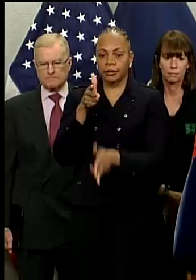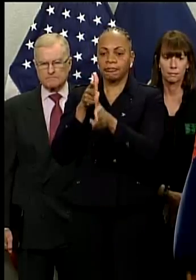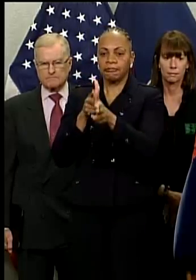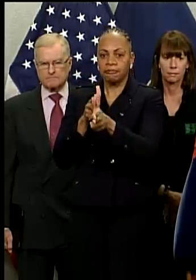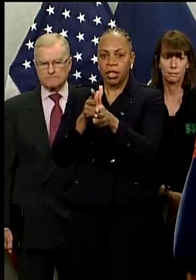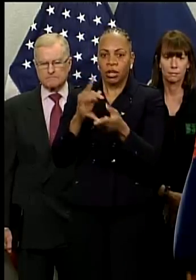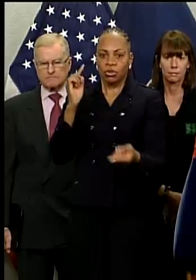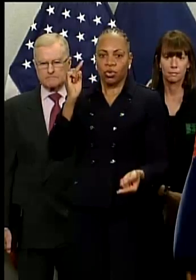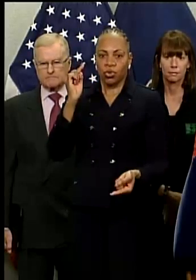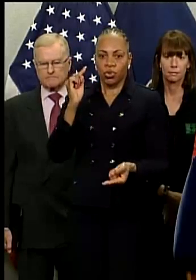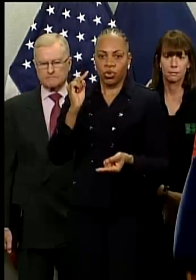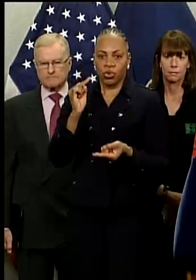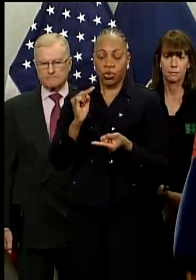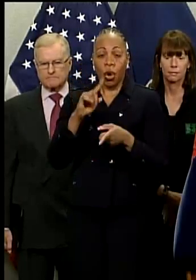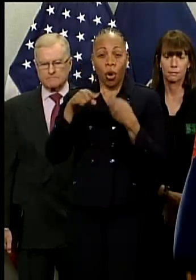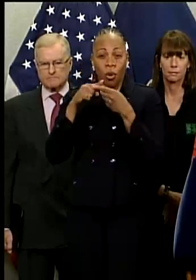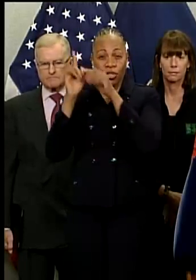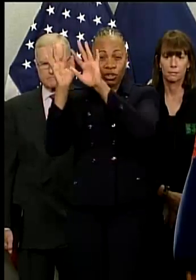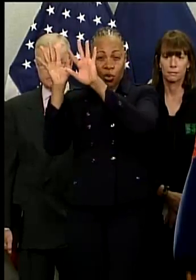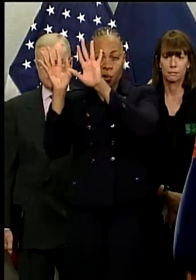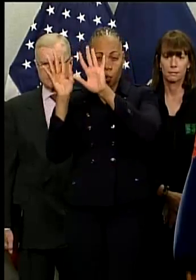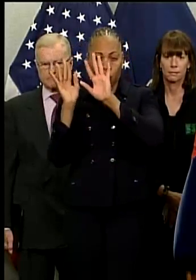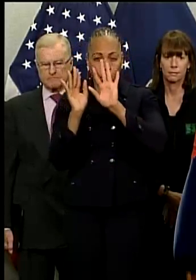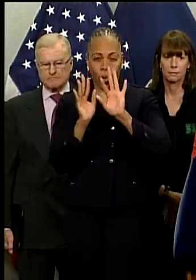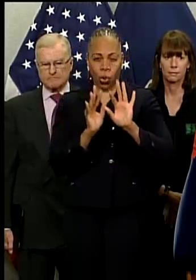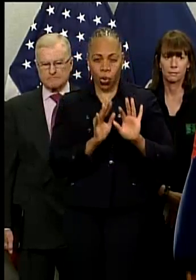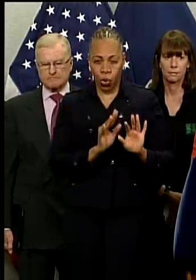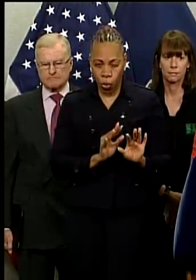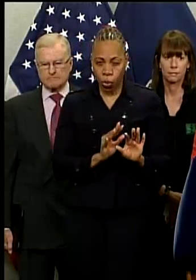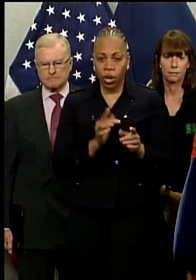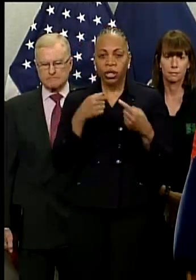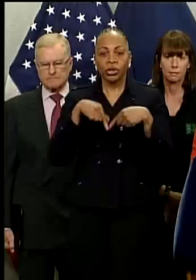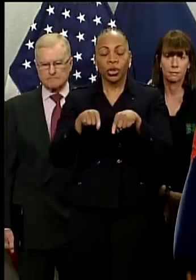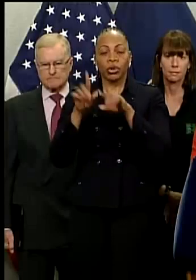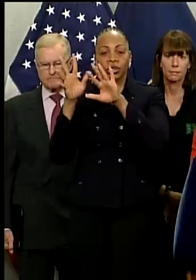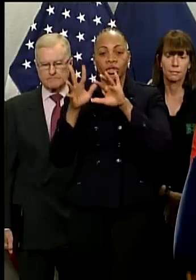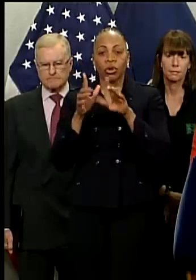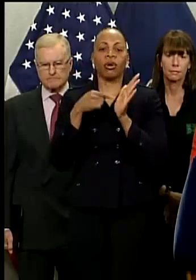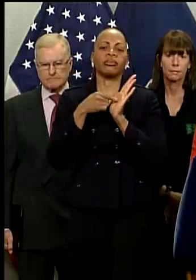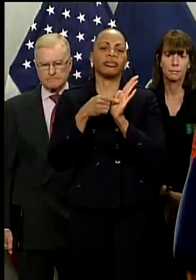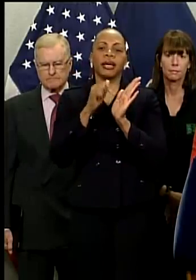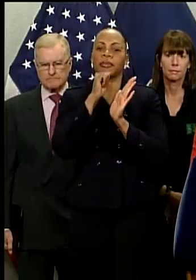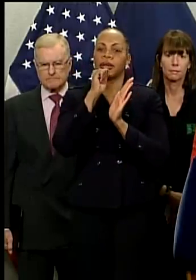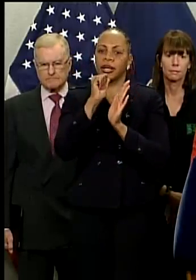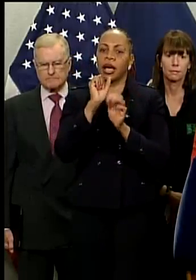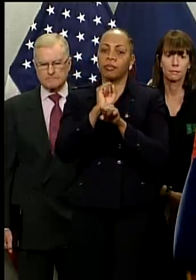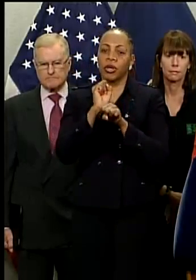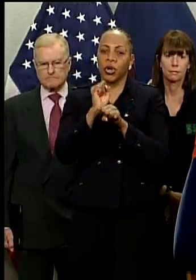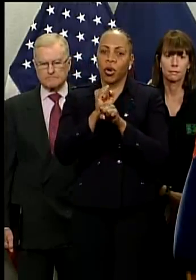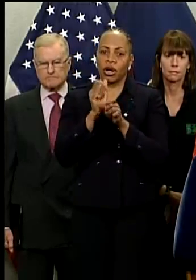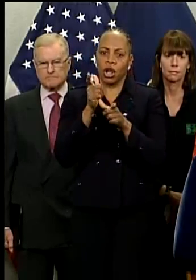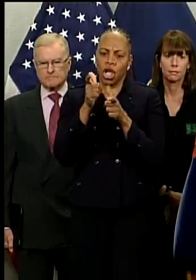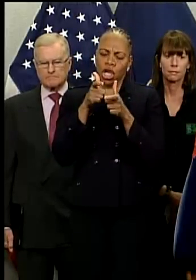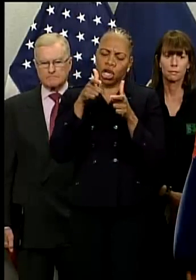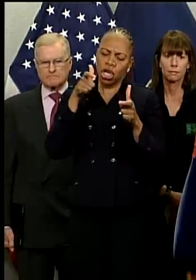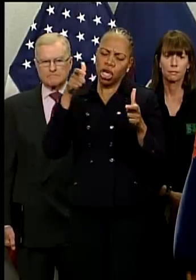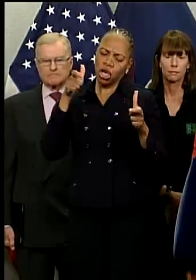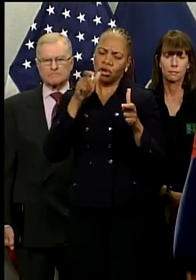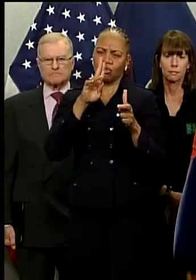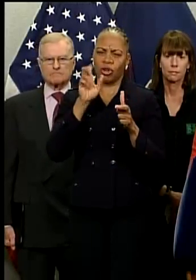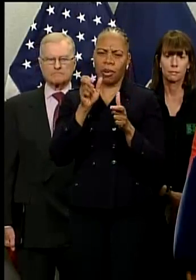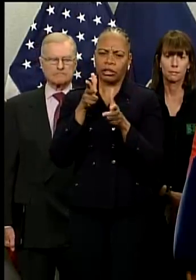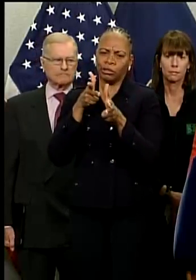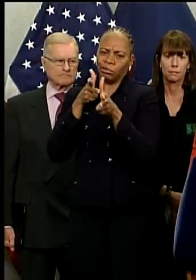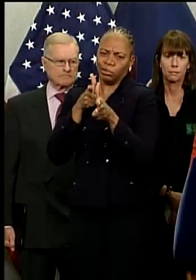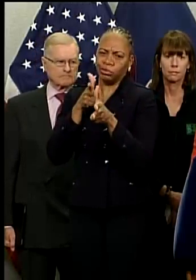snow intensifies and for the duration of the storm. For example, they will not be operating these big articulated buses. They're just so